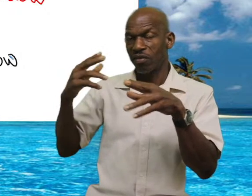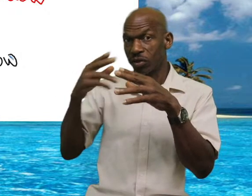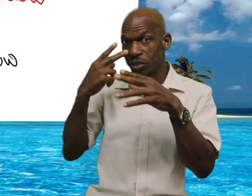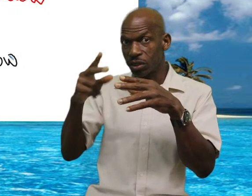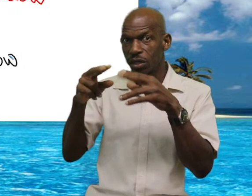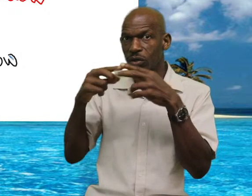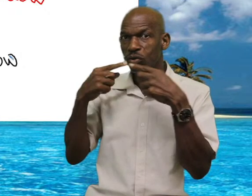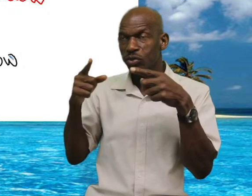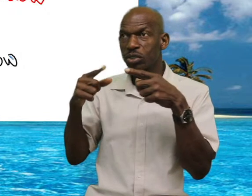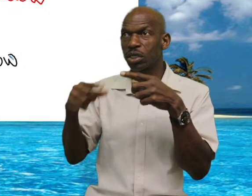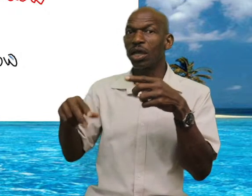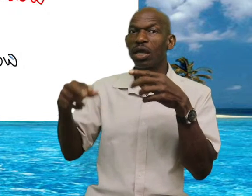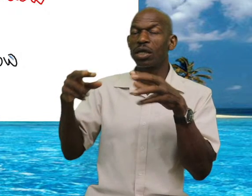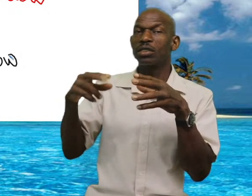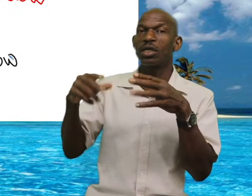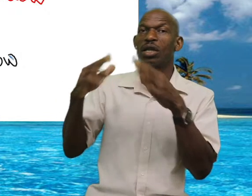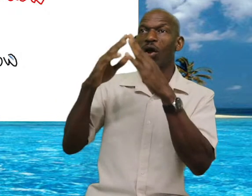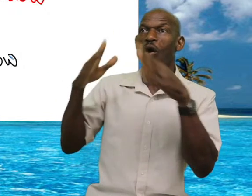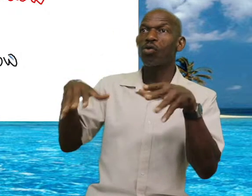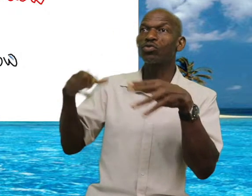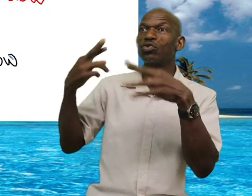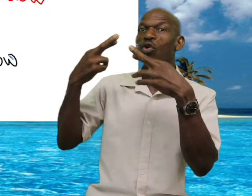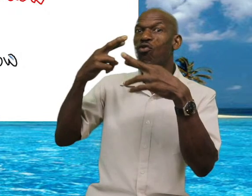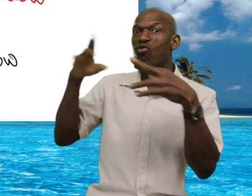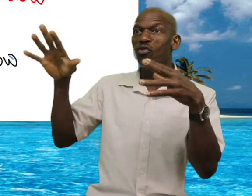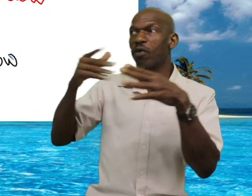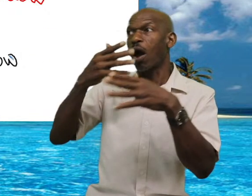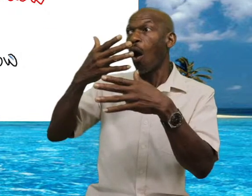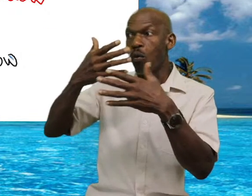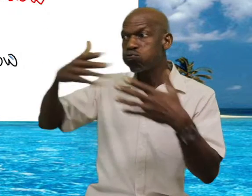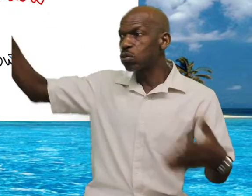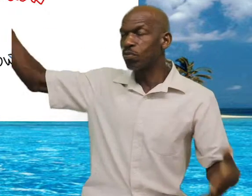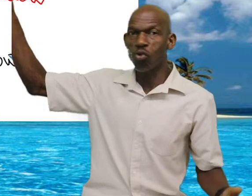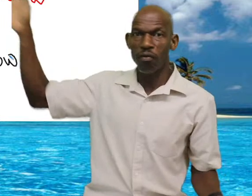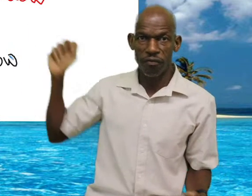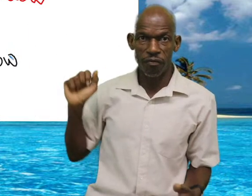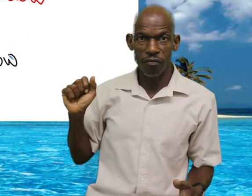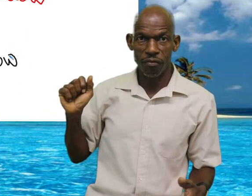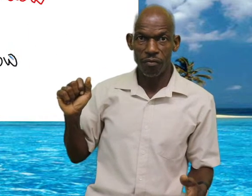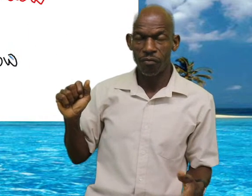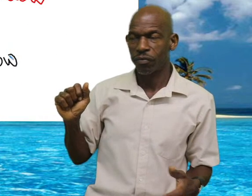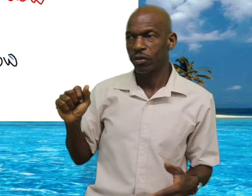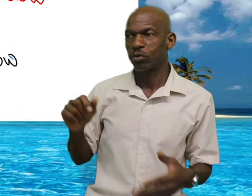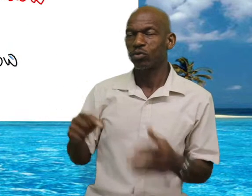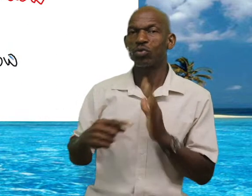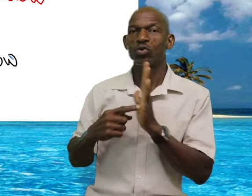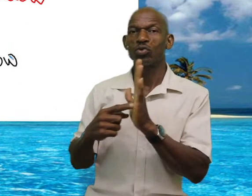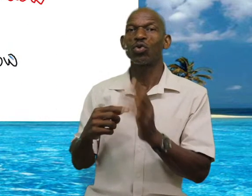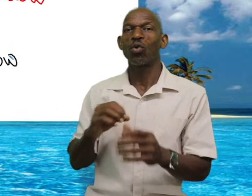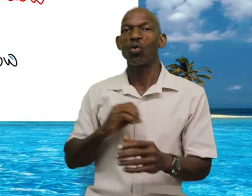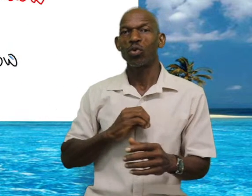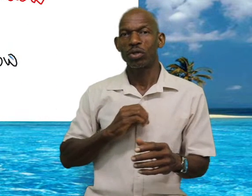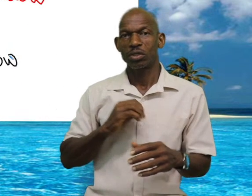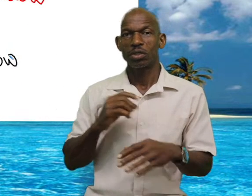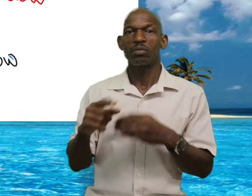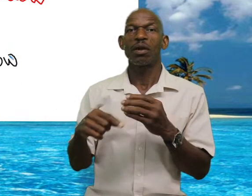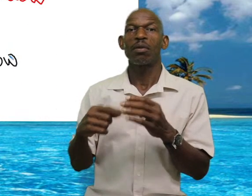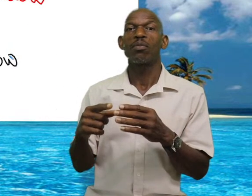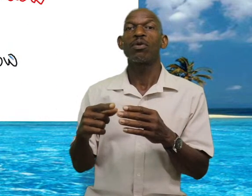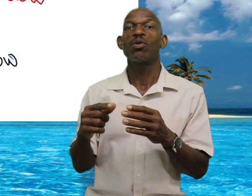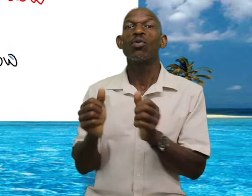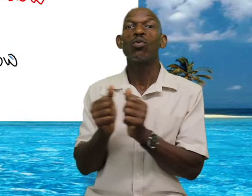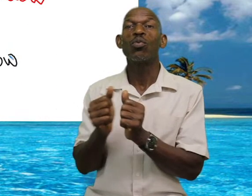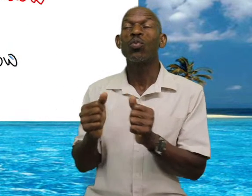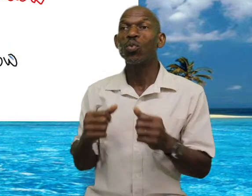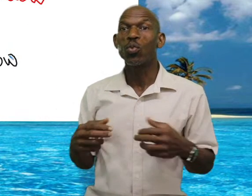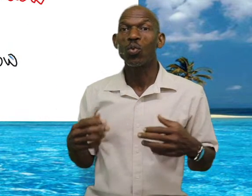on. Right? So it's showing ownership. So I can show ownership based on parts of something. So